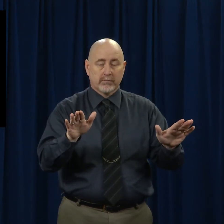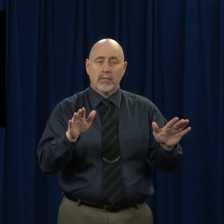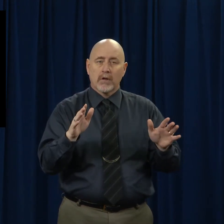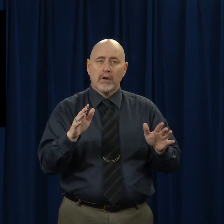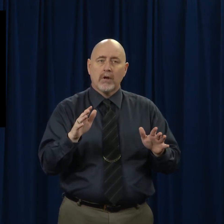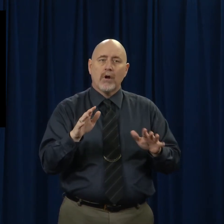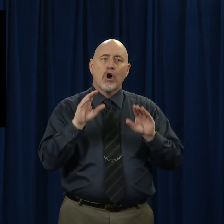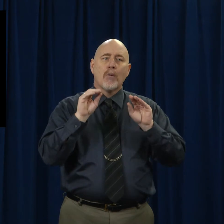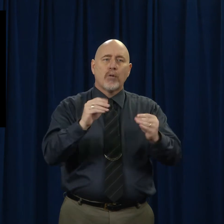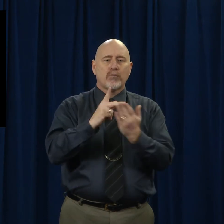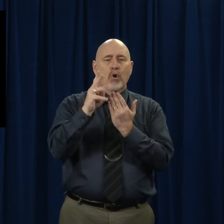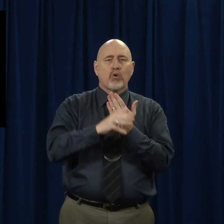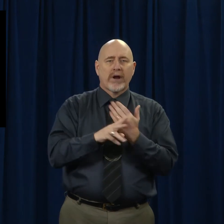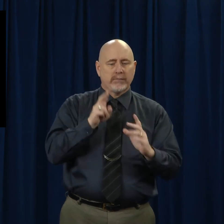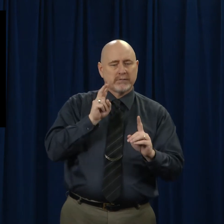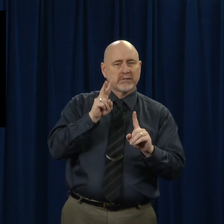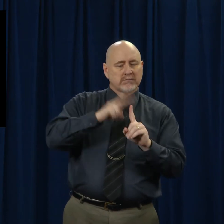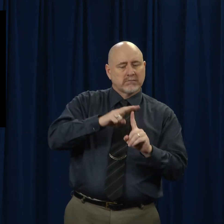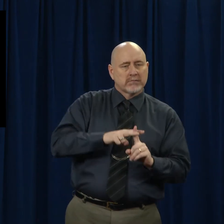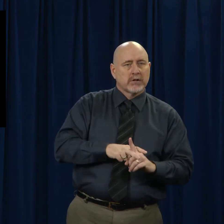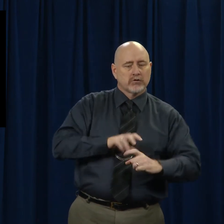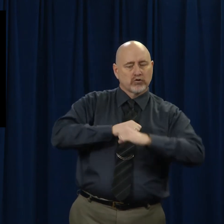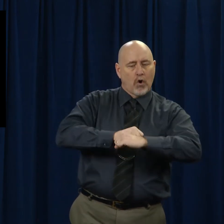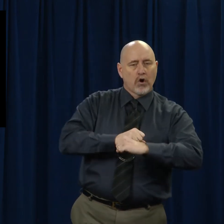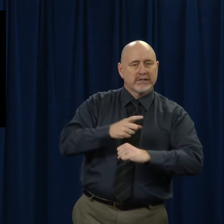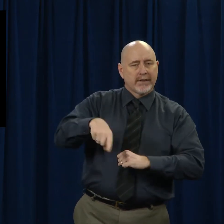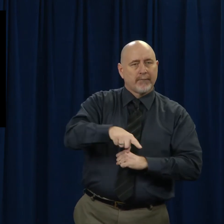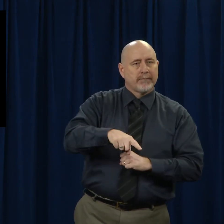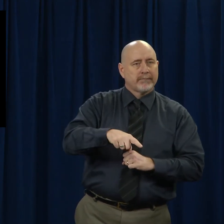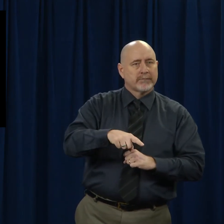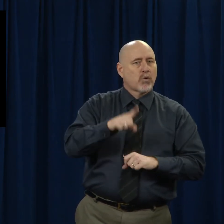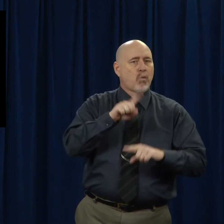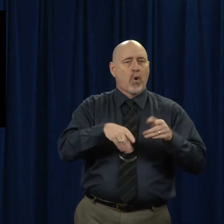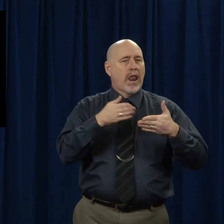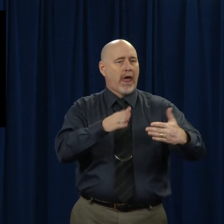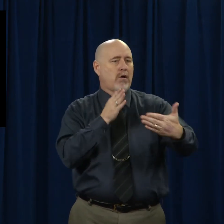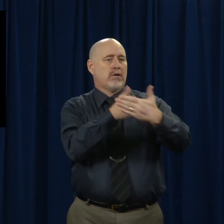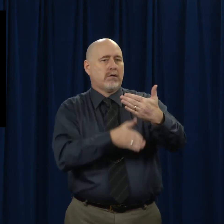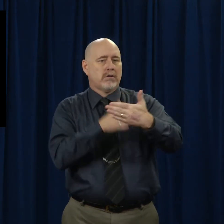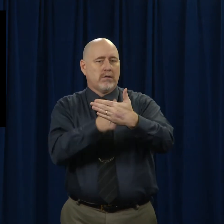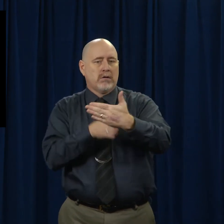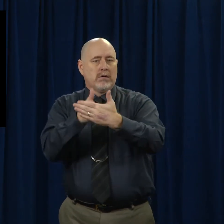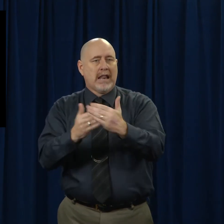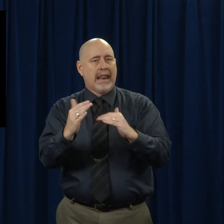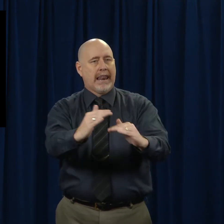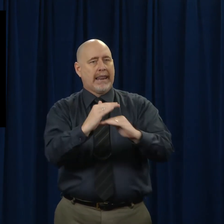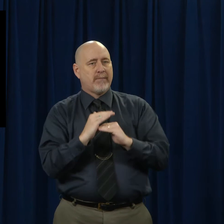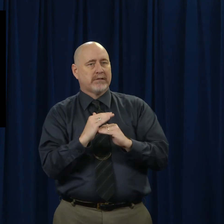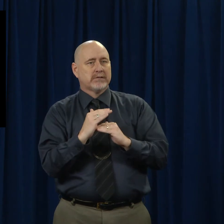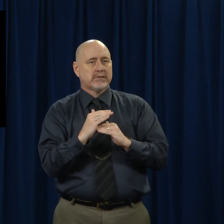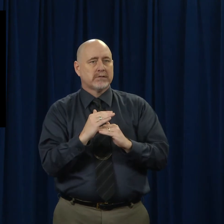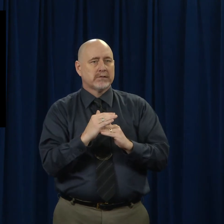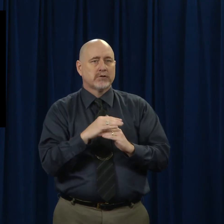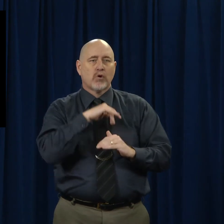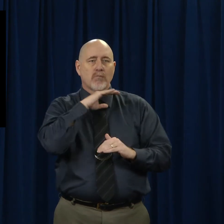put programs into those, guards into those computers that will limit and make sure that porn doesn't come onto